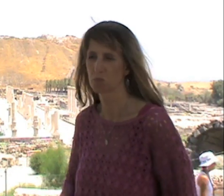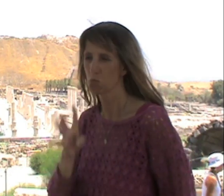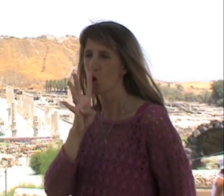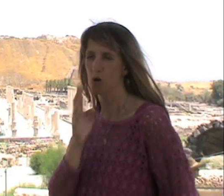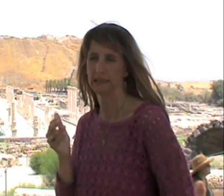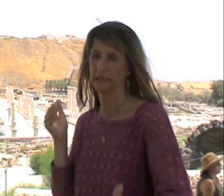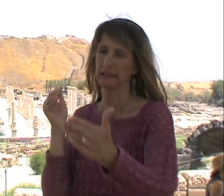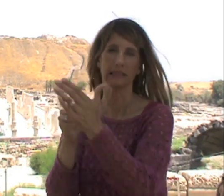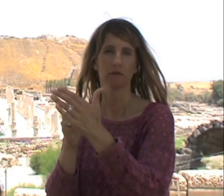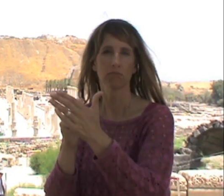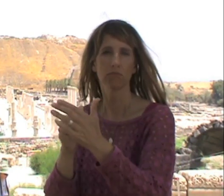Gilboa.